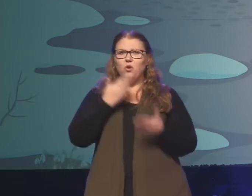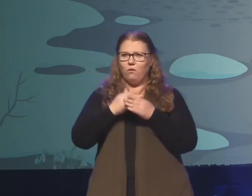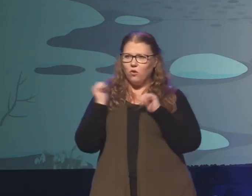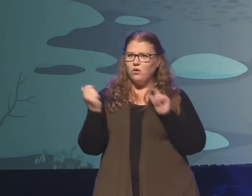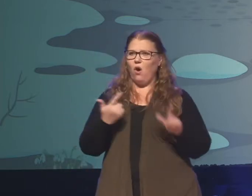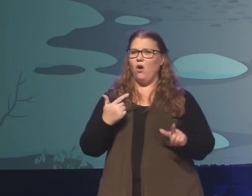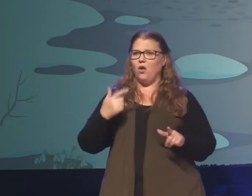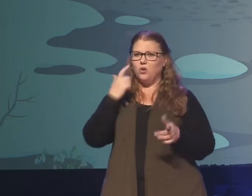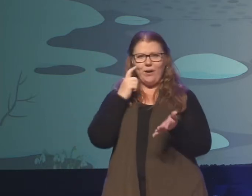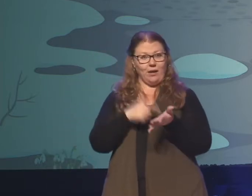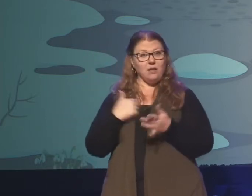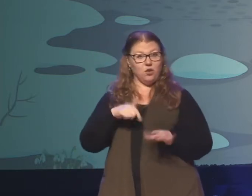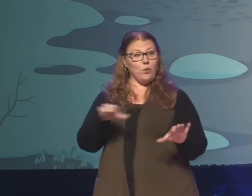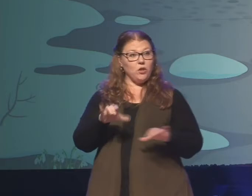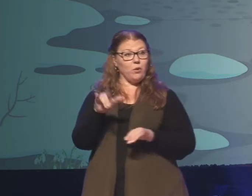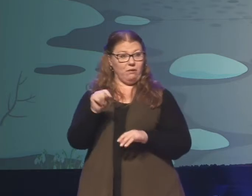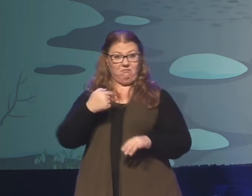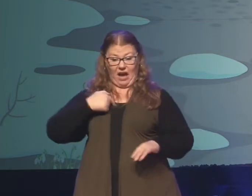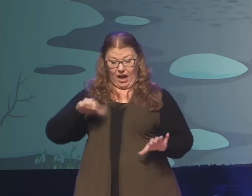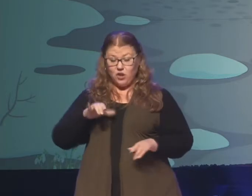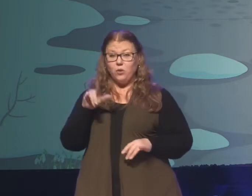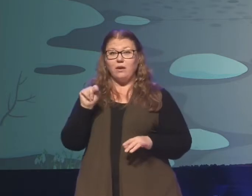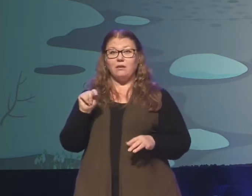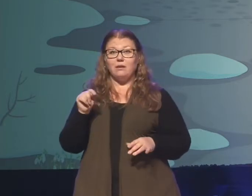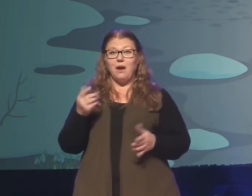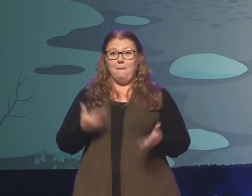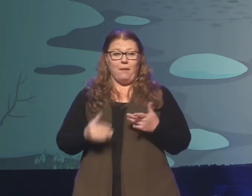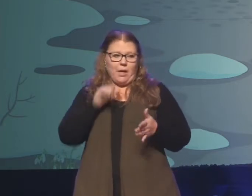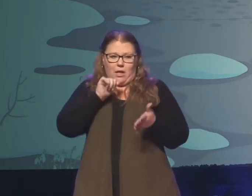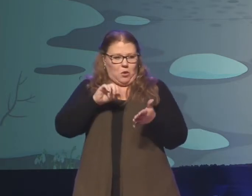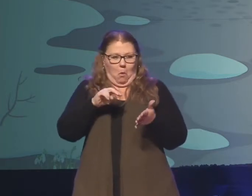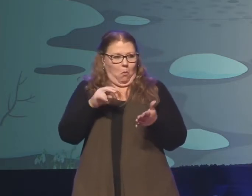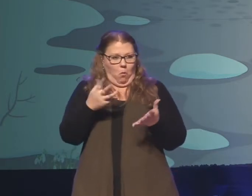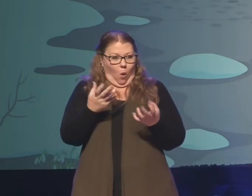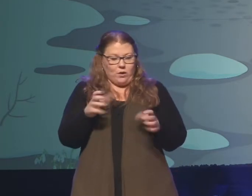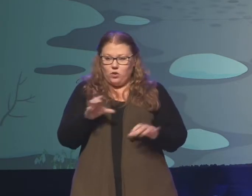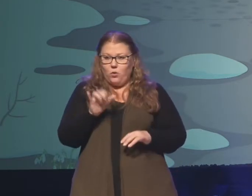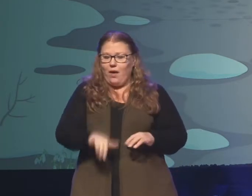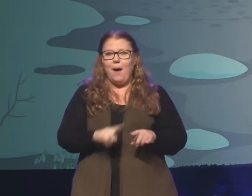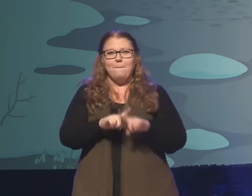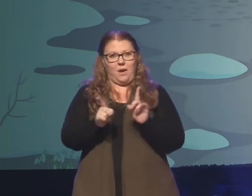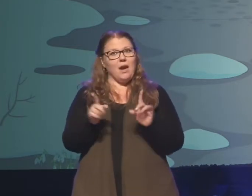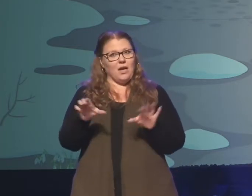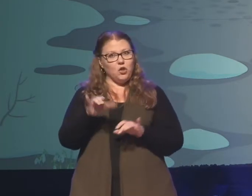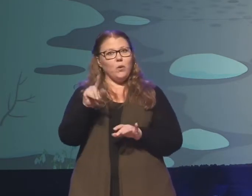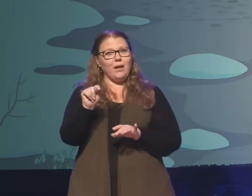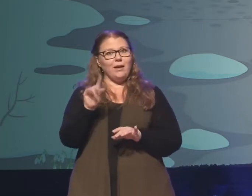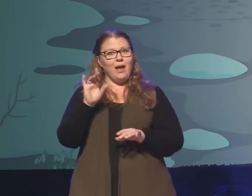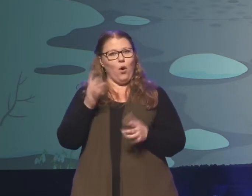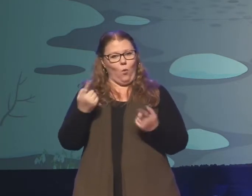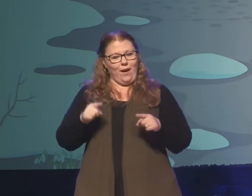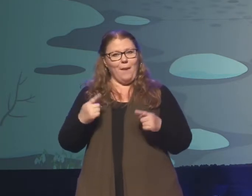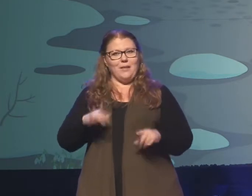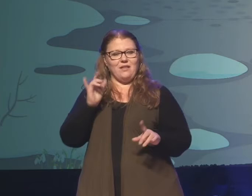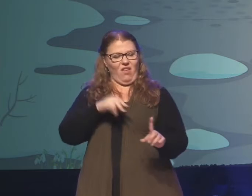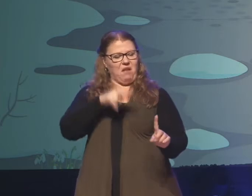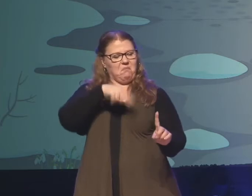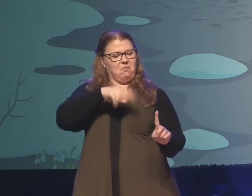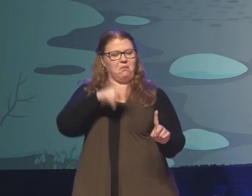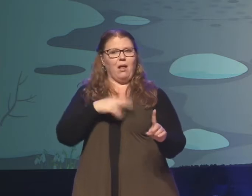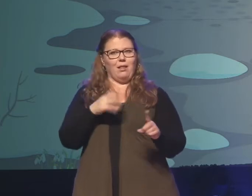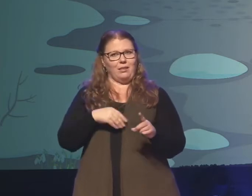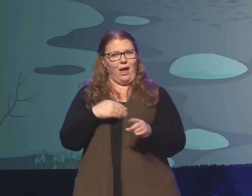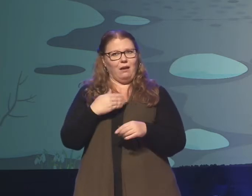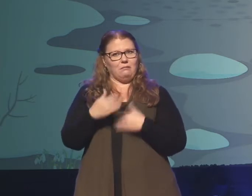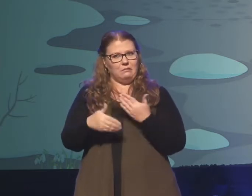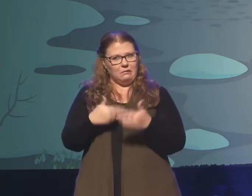recognize we do it. I do it. I might not mean to, I might not want to, but I do it. And what happens is this objectification snowballs,